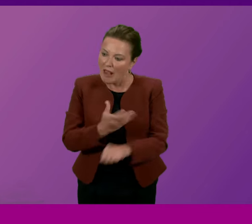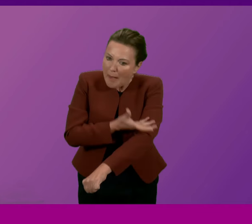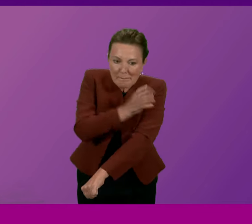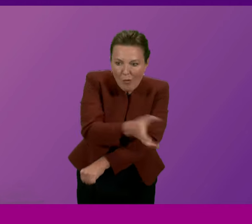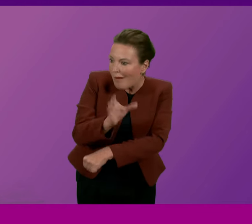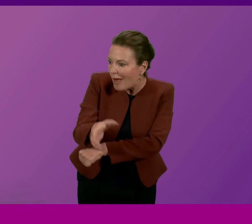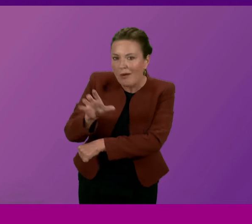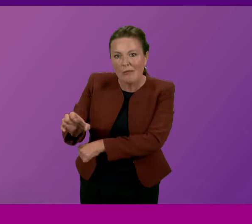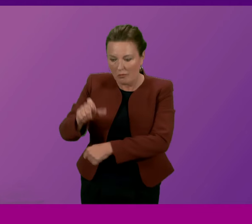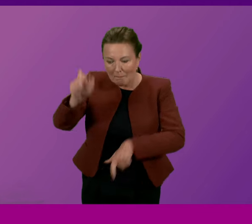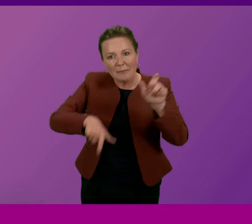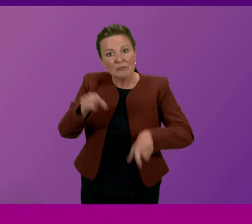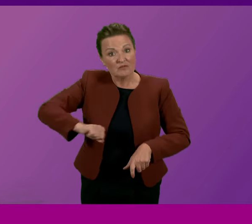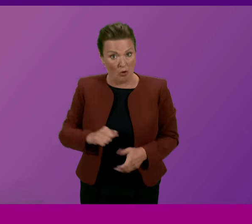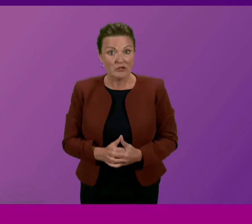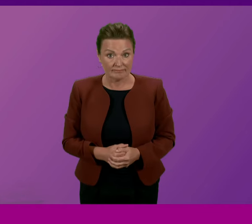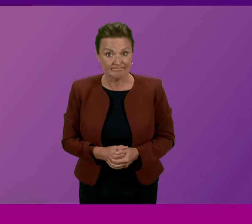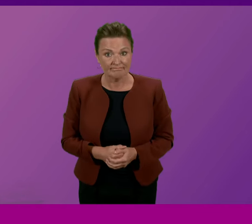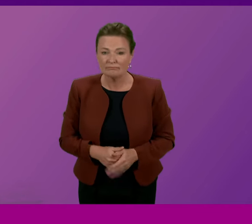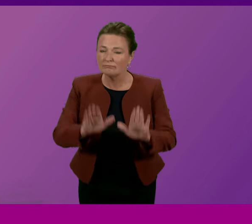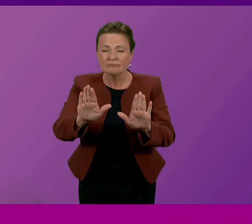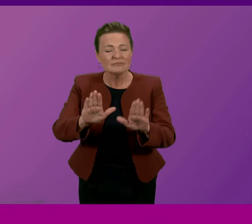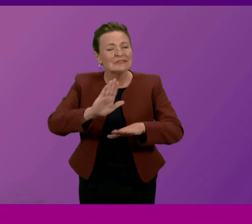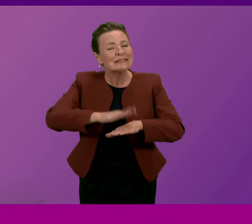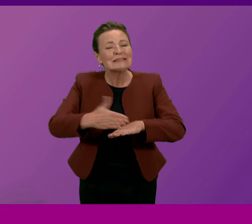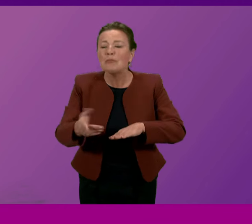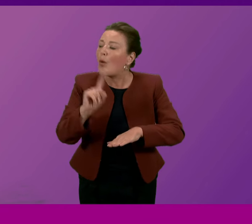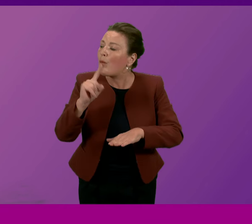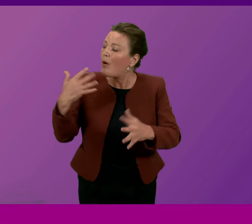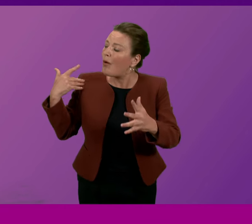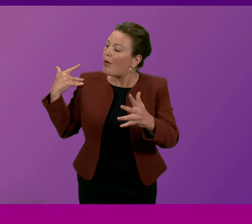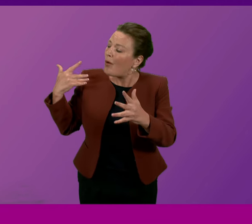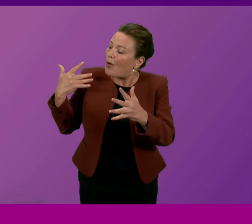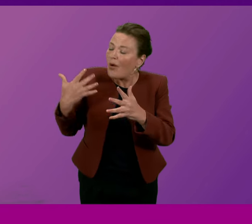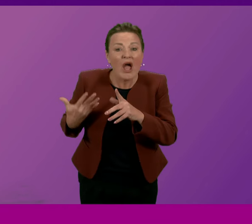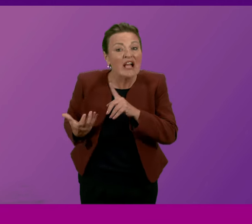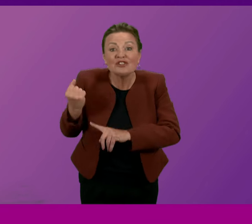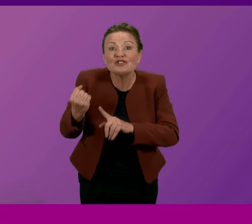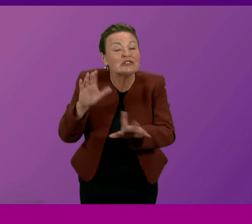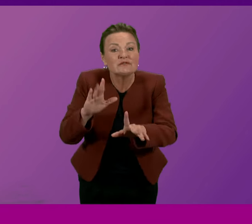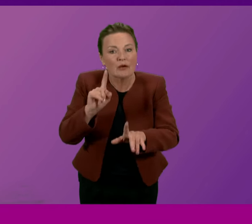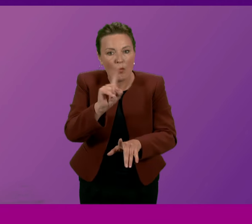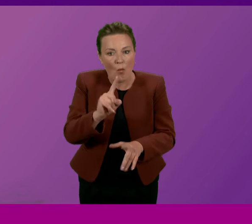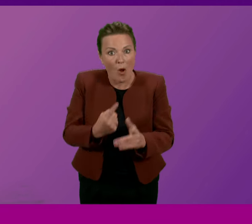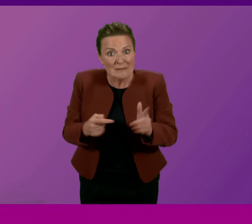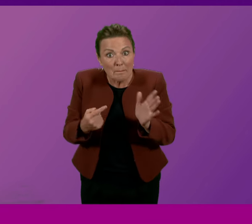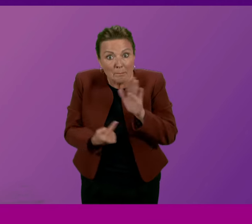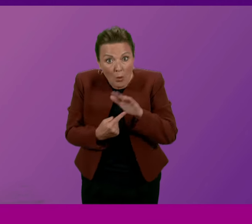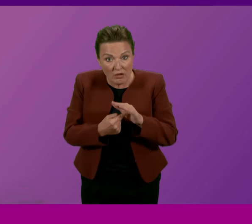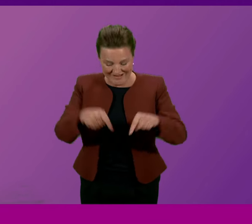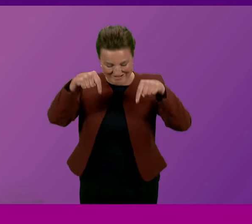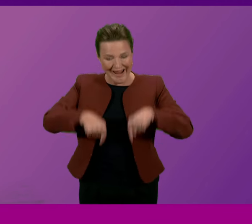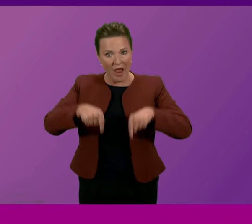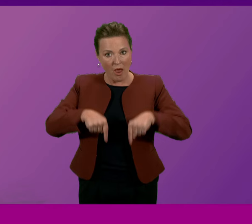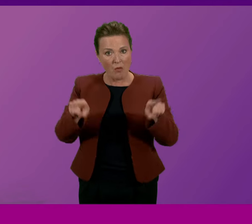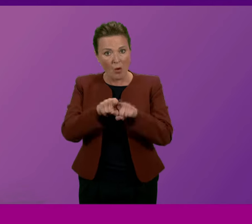Scotland. However, no matter its past achievements, it is the present and the future which must concern us